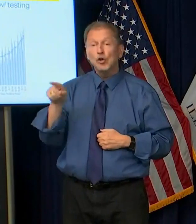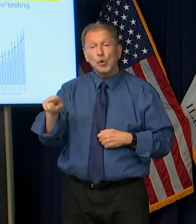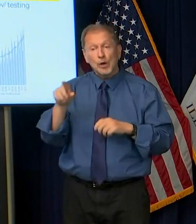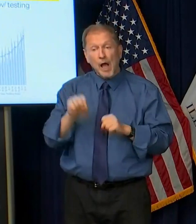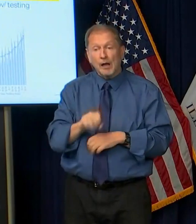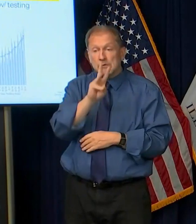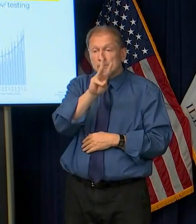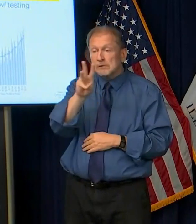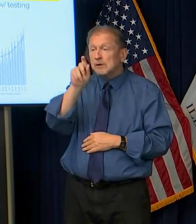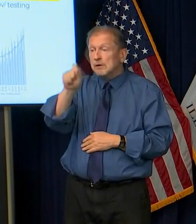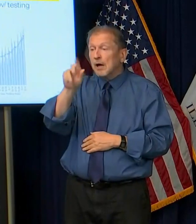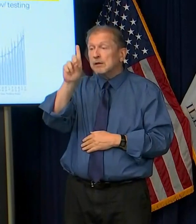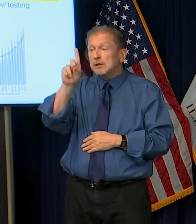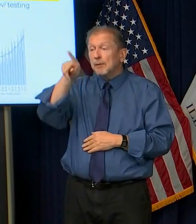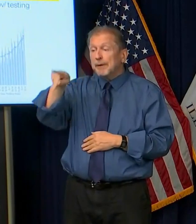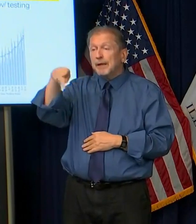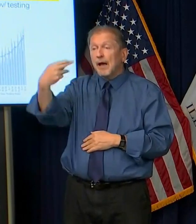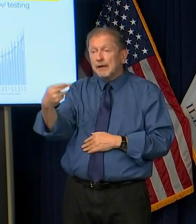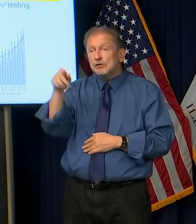at